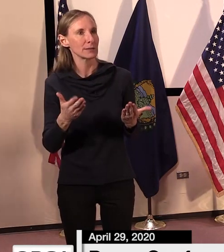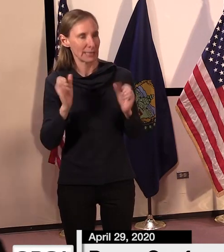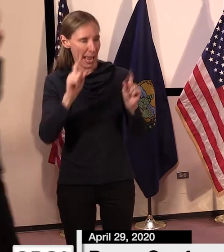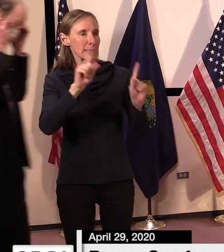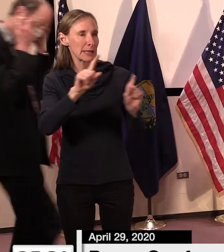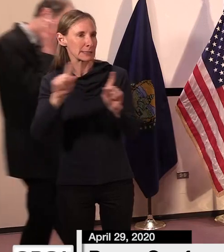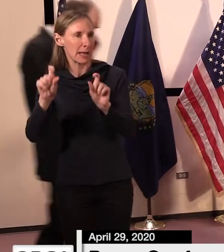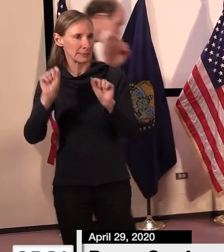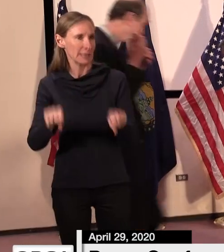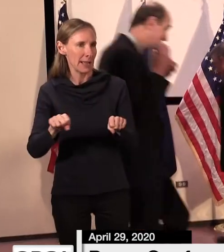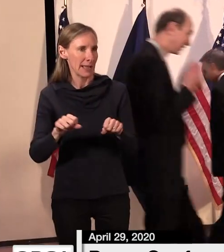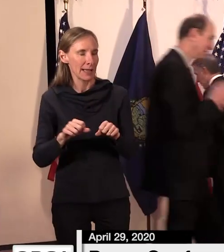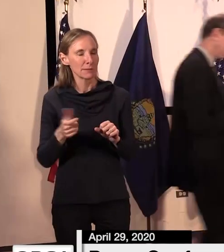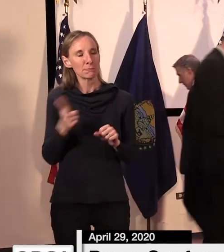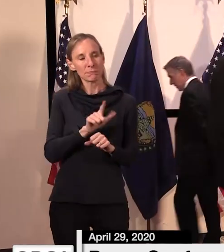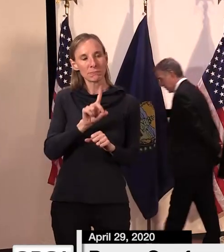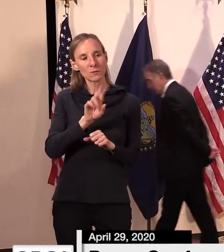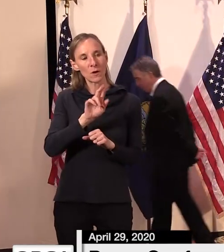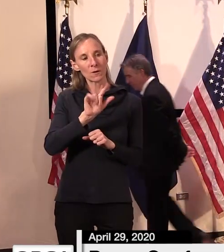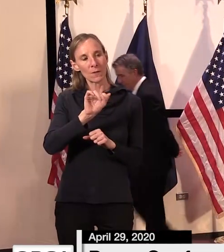rest.